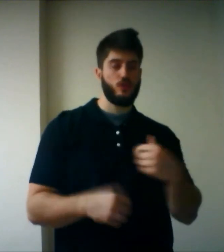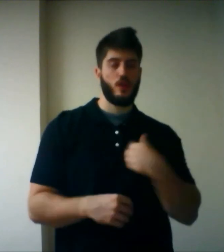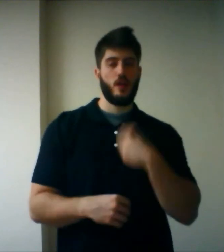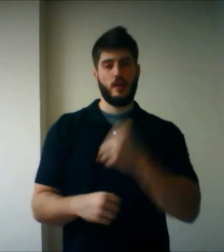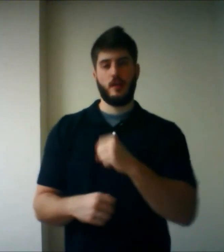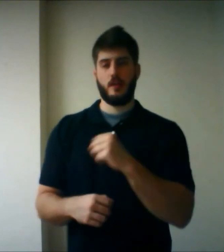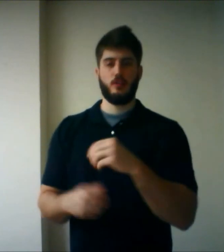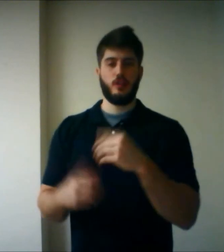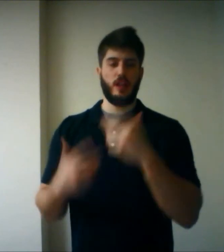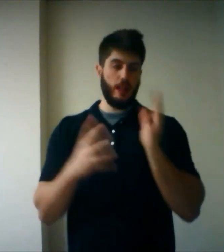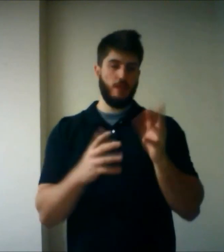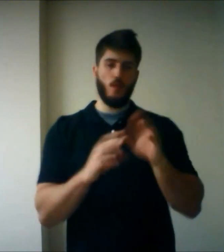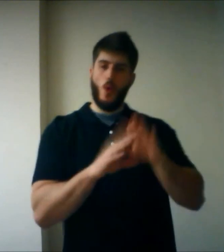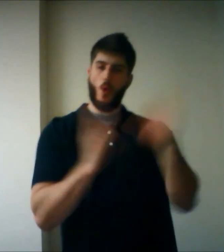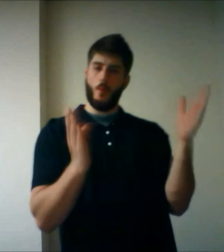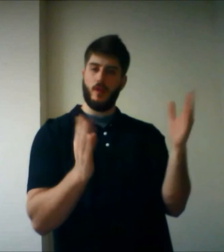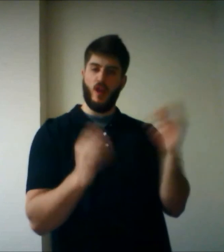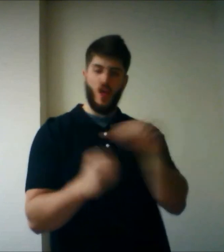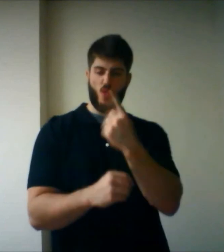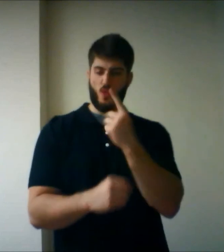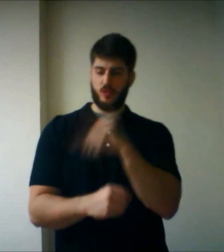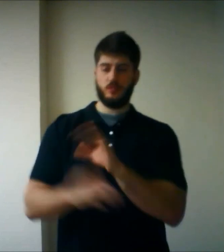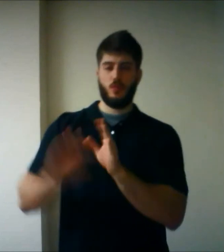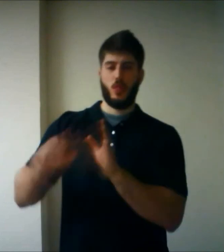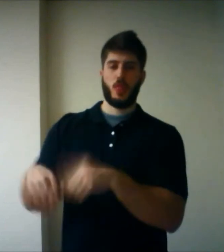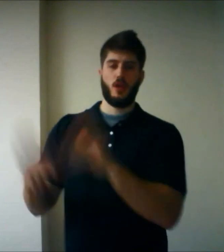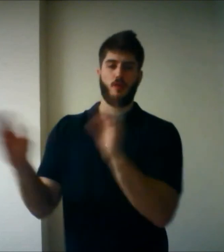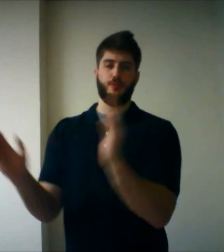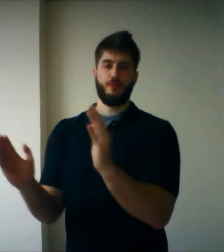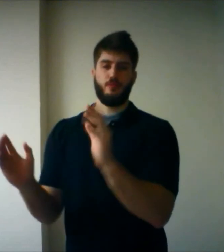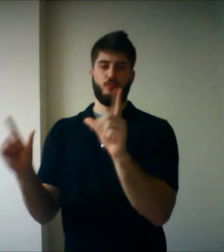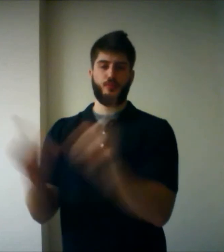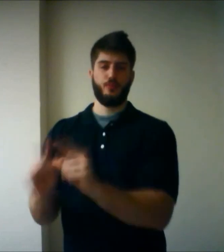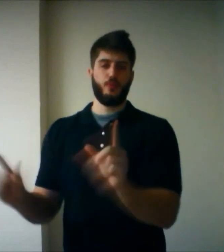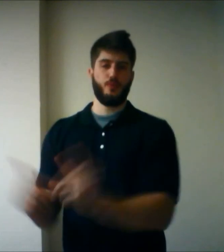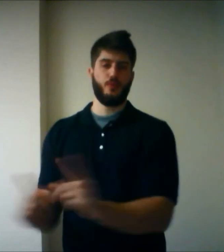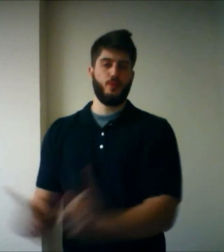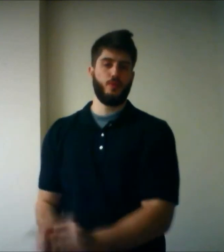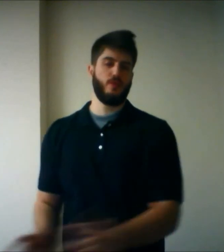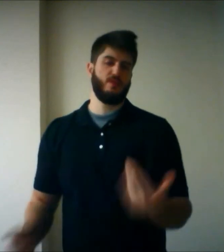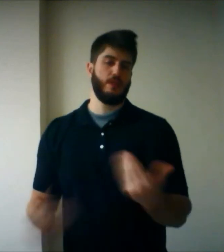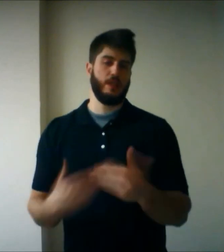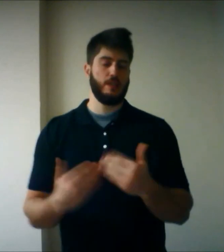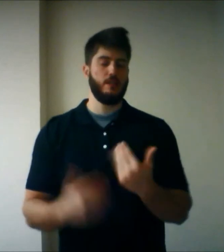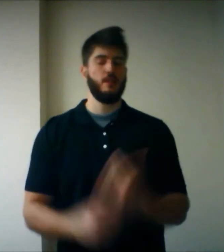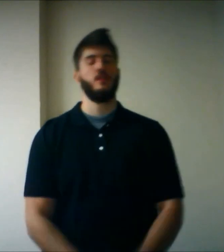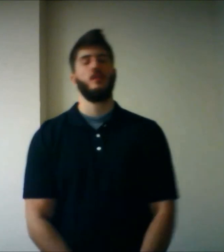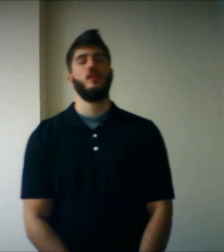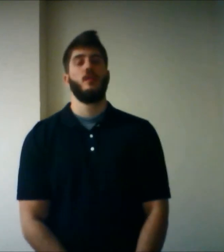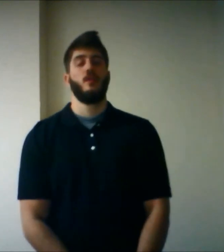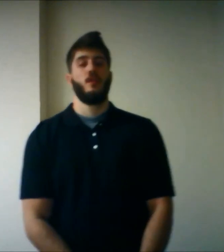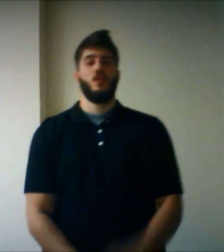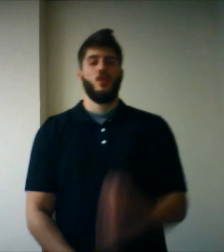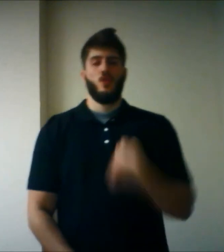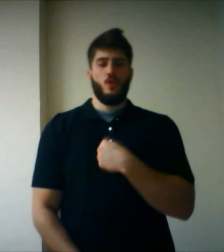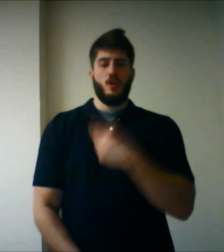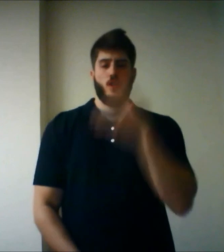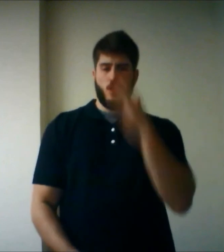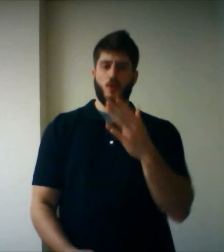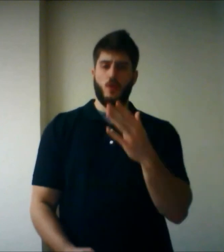Another useful little feature. Now in the next section we're going to spend a little bit more time looking at views and some of the